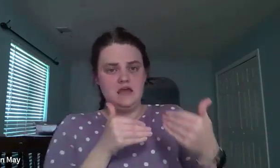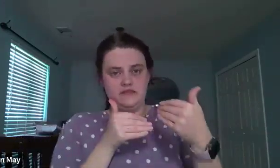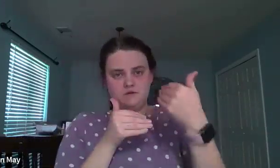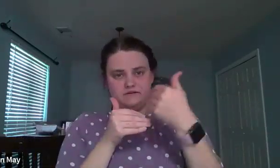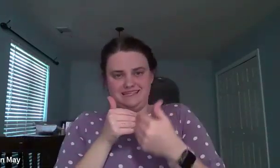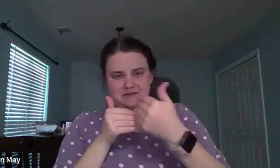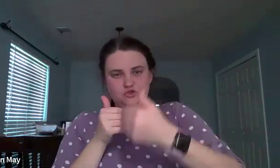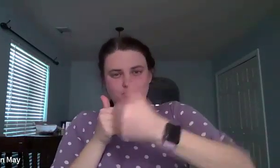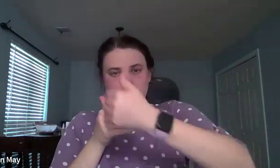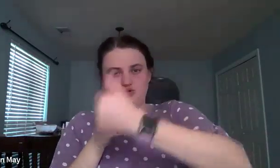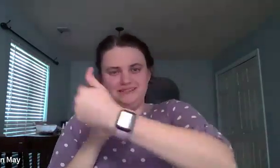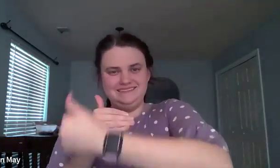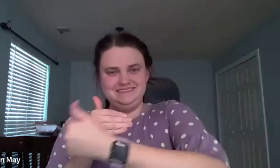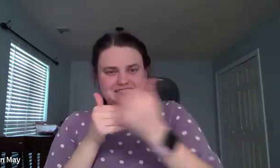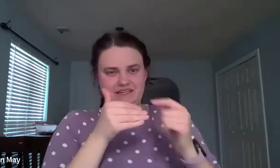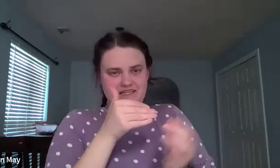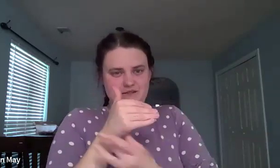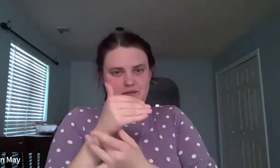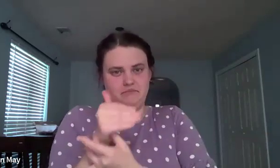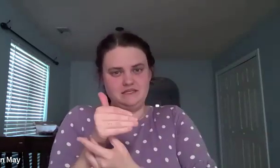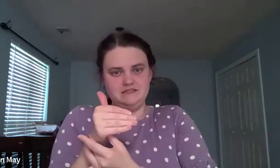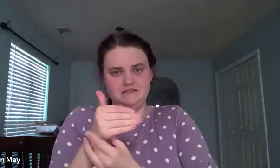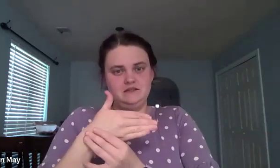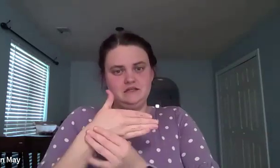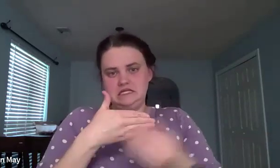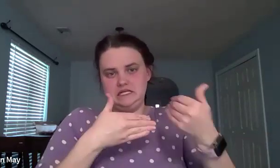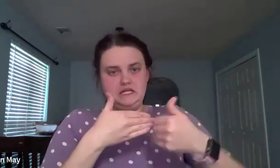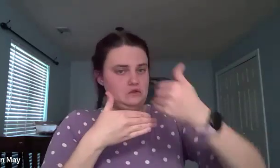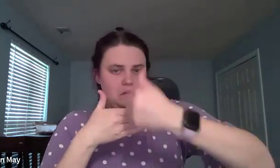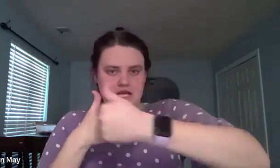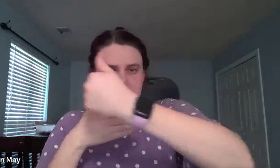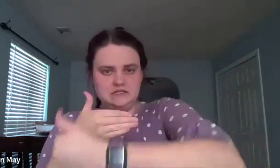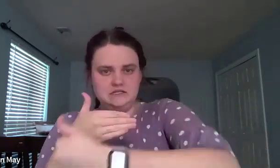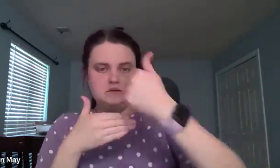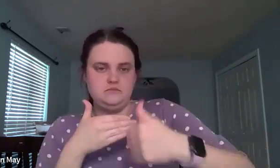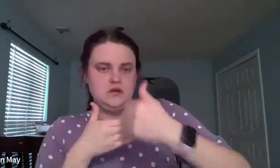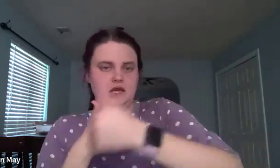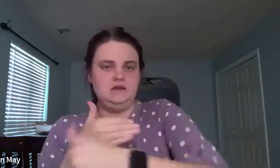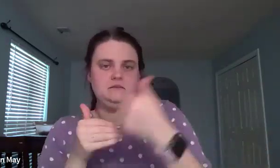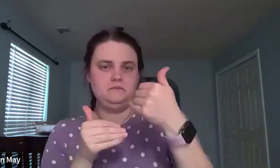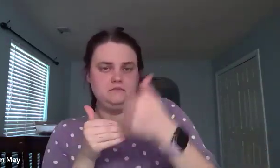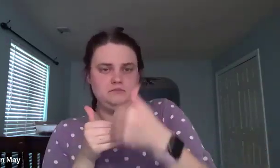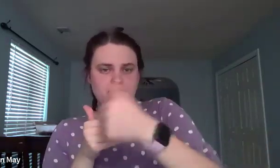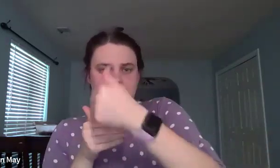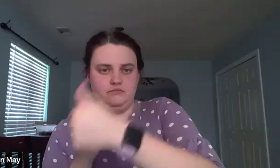And that's why I was saying some will do short, like it's like bent. Either way, bread,